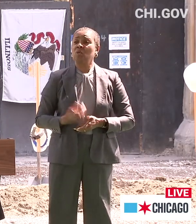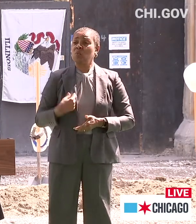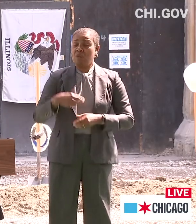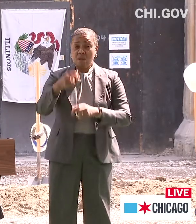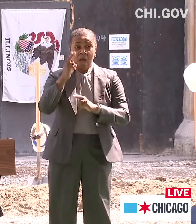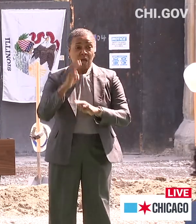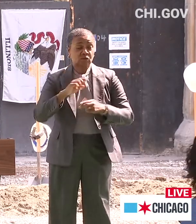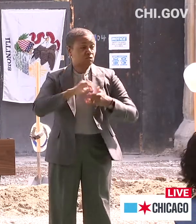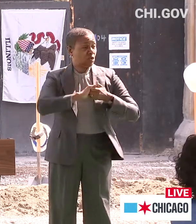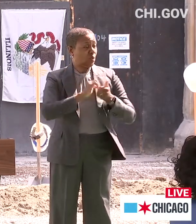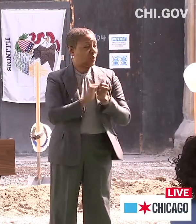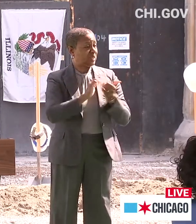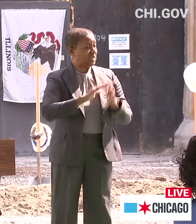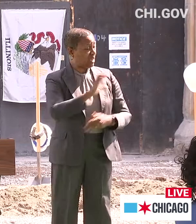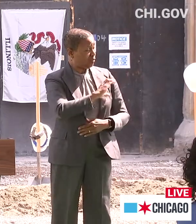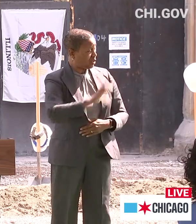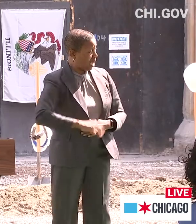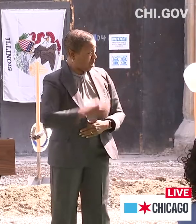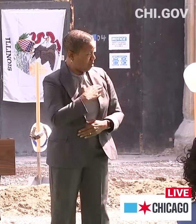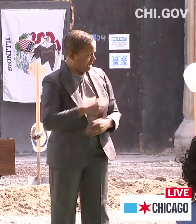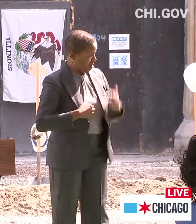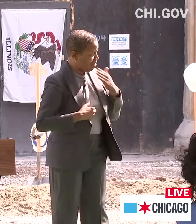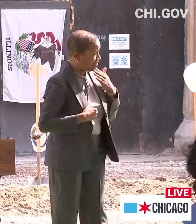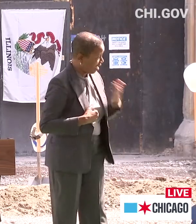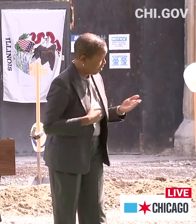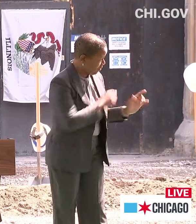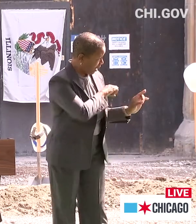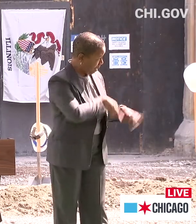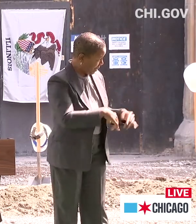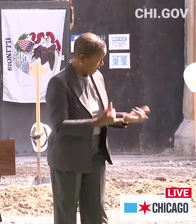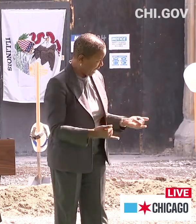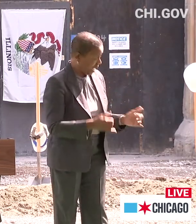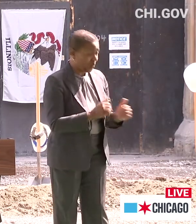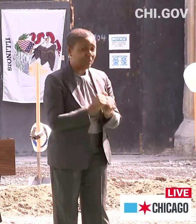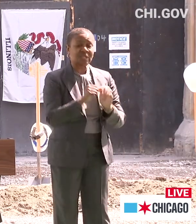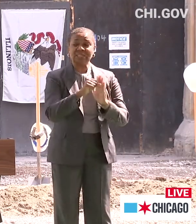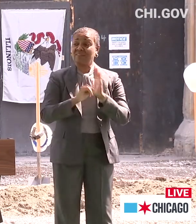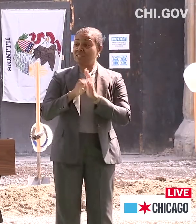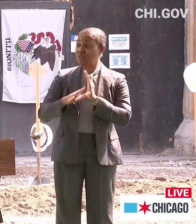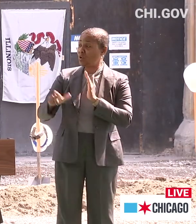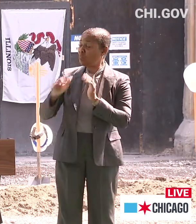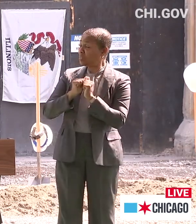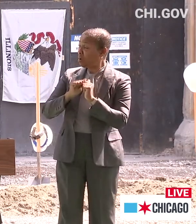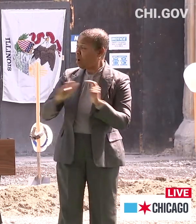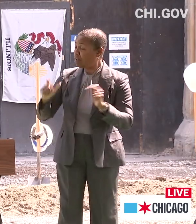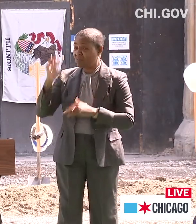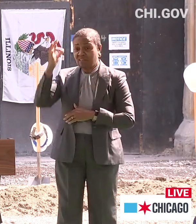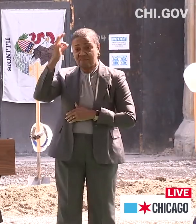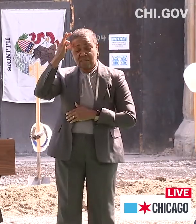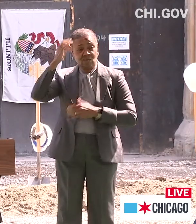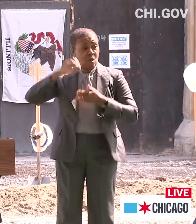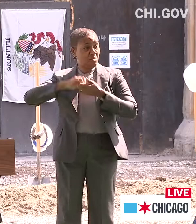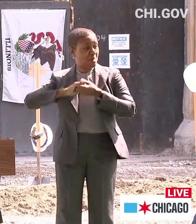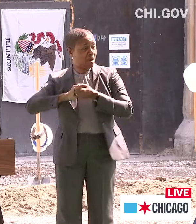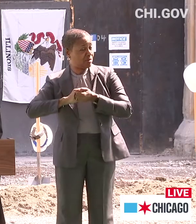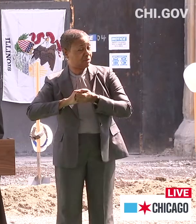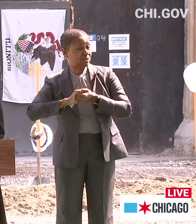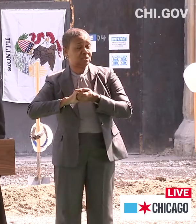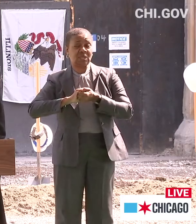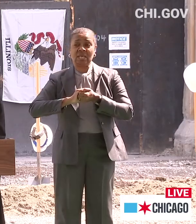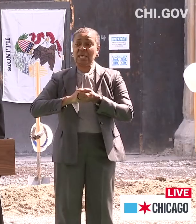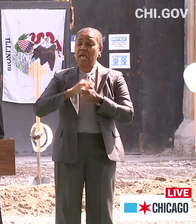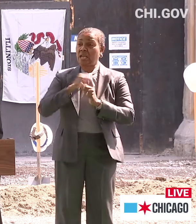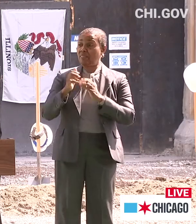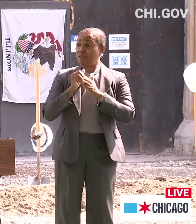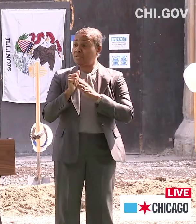partner with the City of Chicago. Mayor, thank you for being here today, with the state of Illinois, with all of the federal partners, and leaders who have